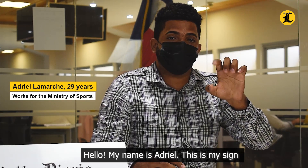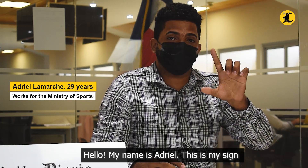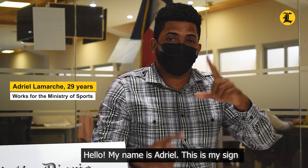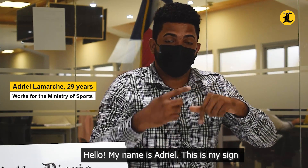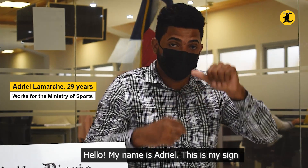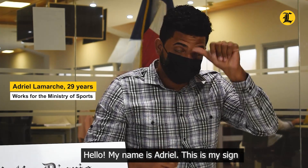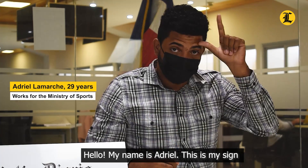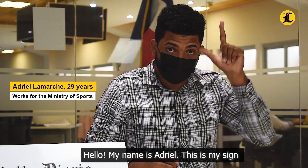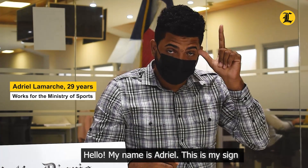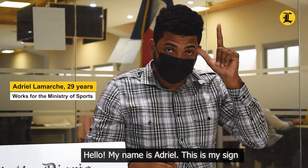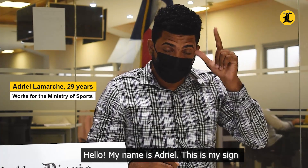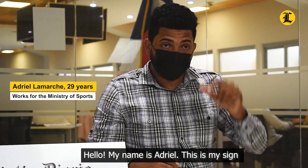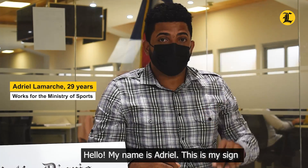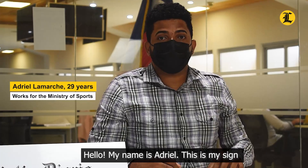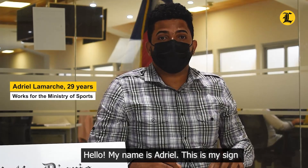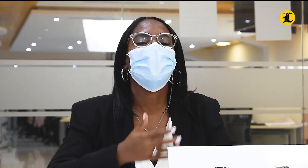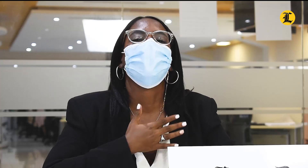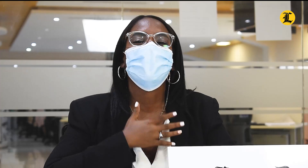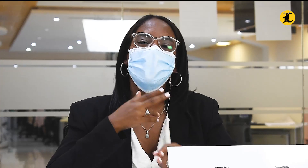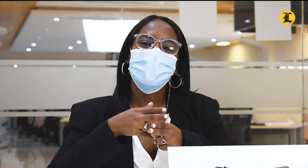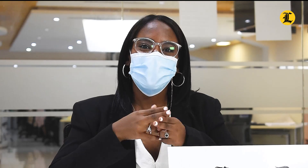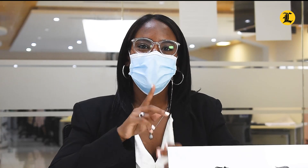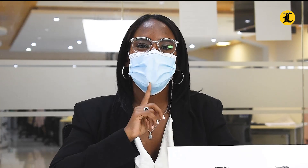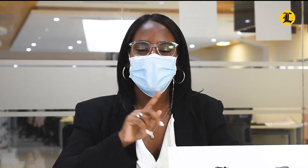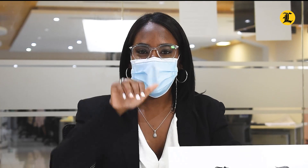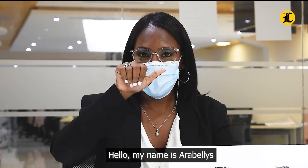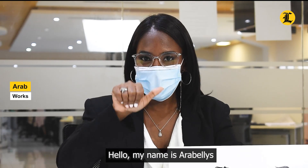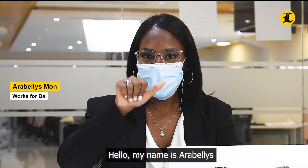Hello, my name is Adriel, this is my sign.